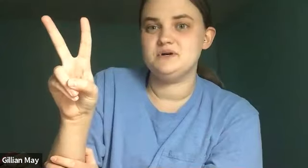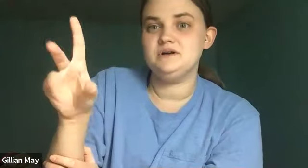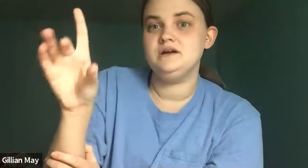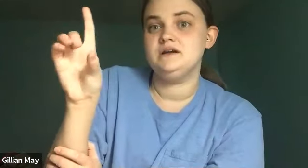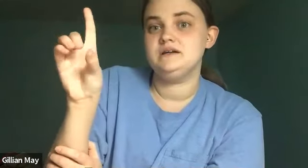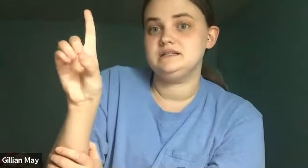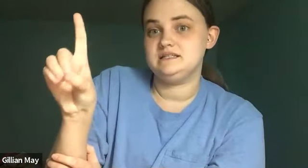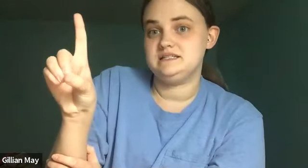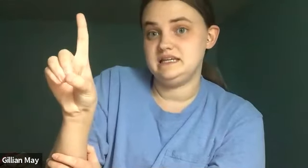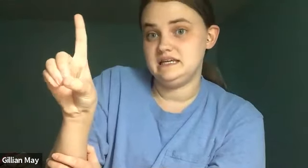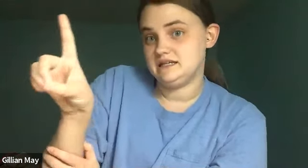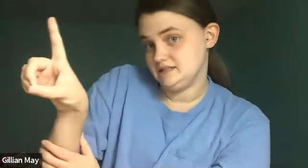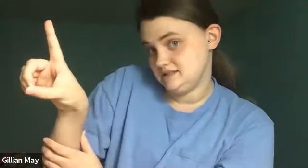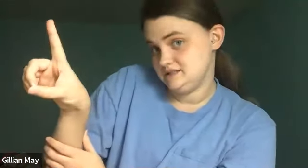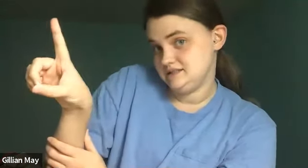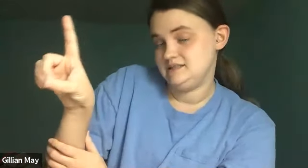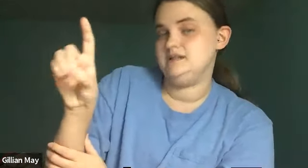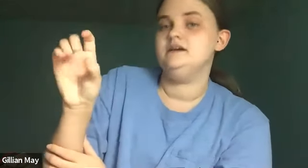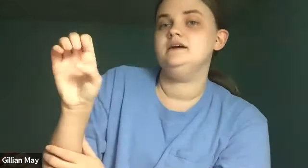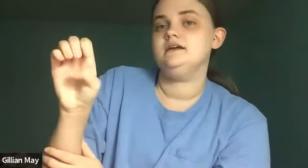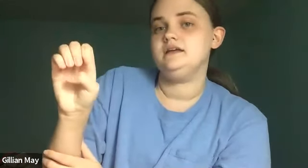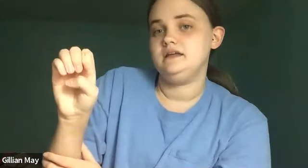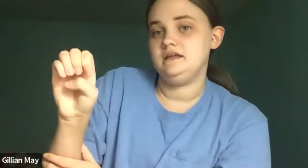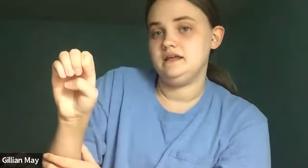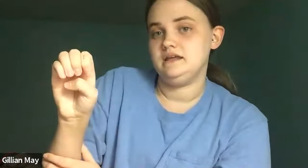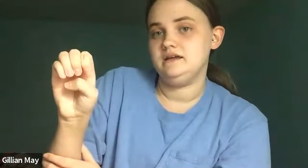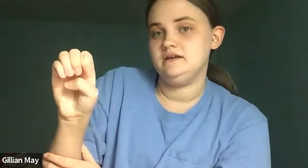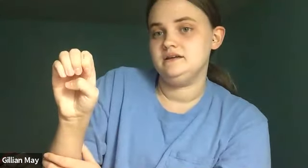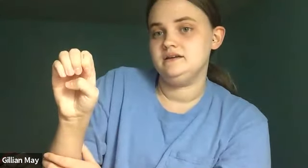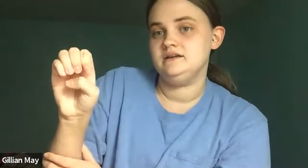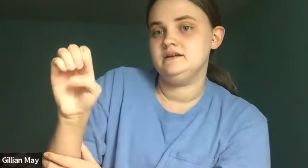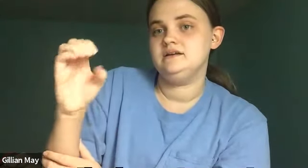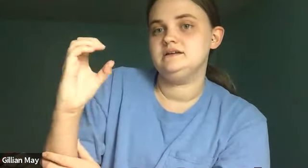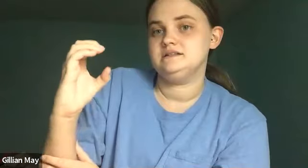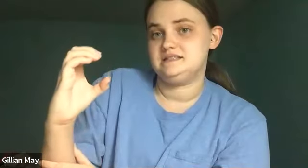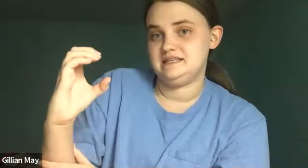December, D, E, C.